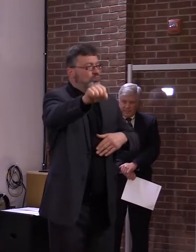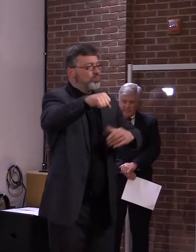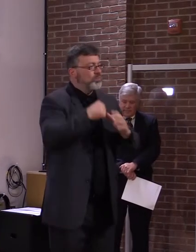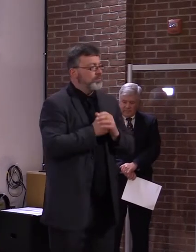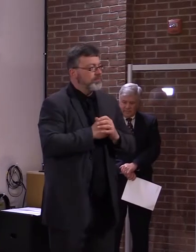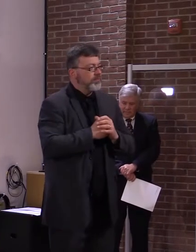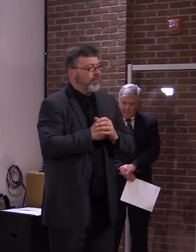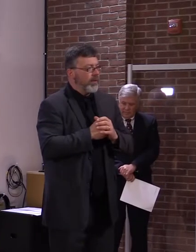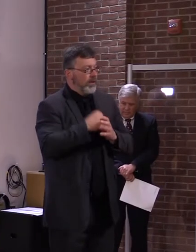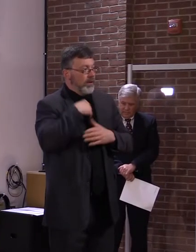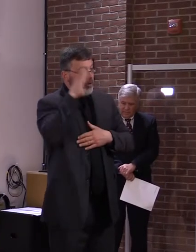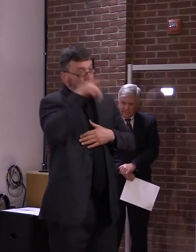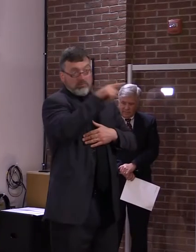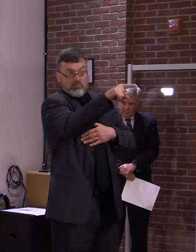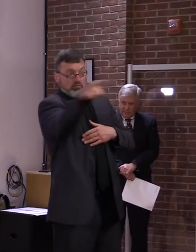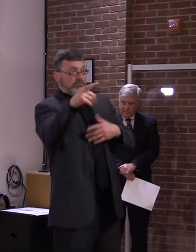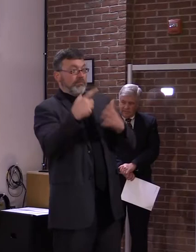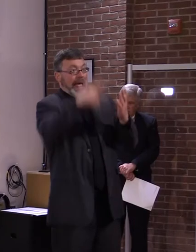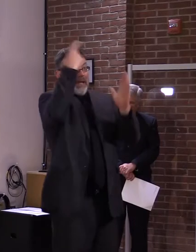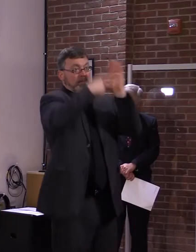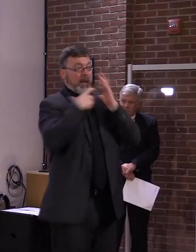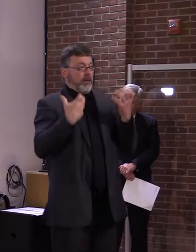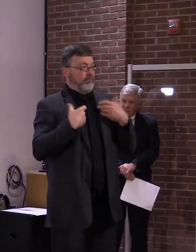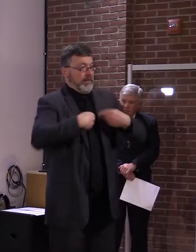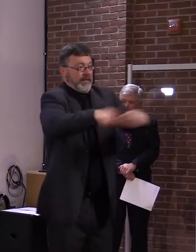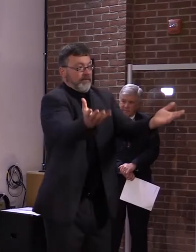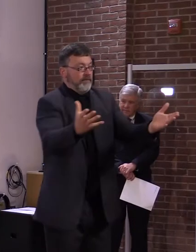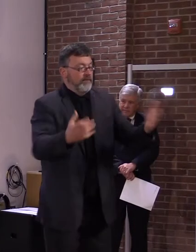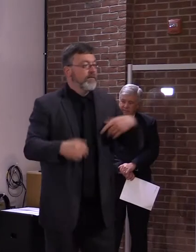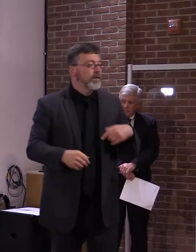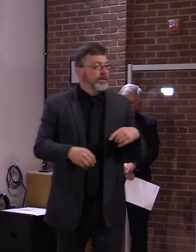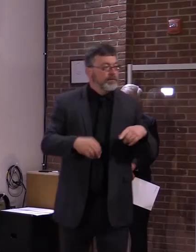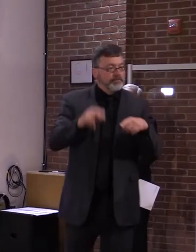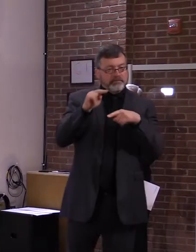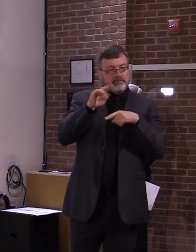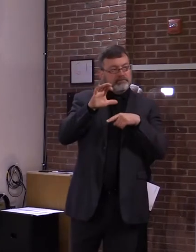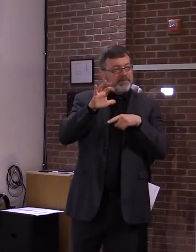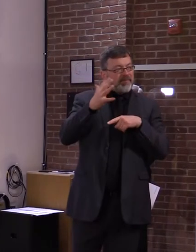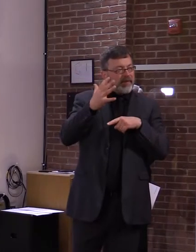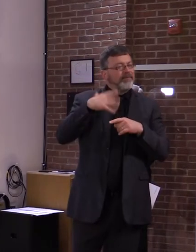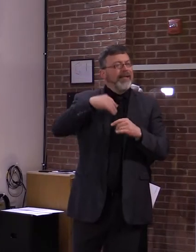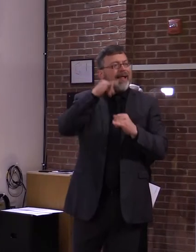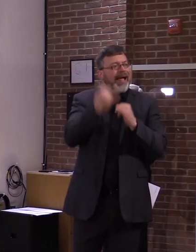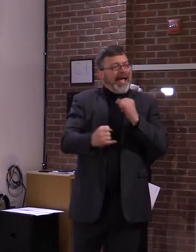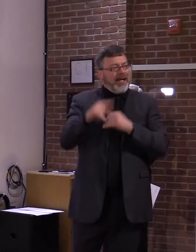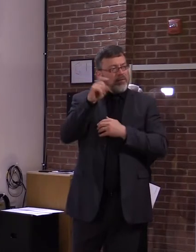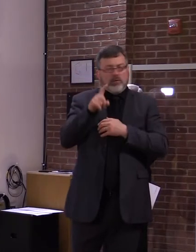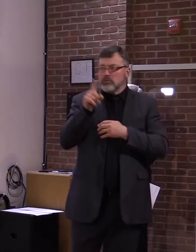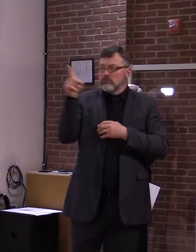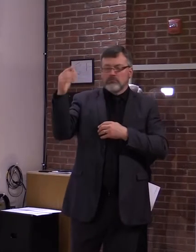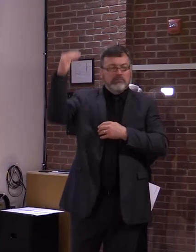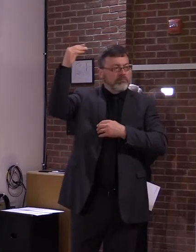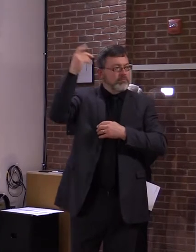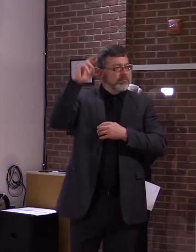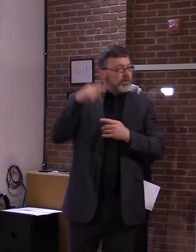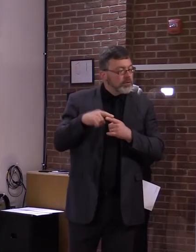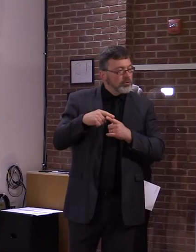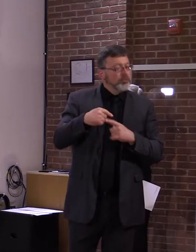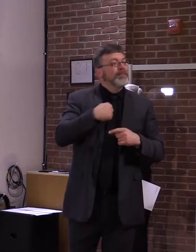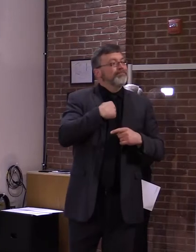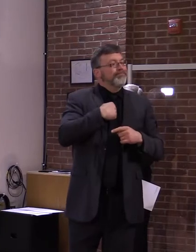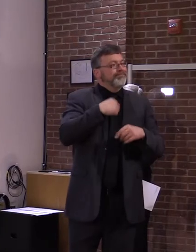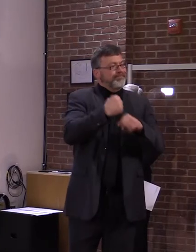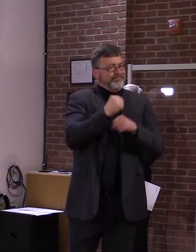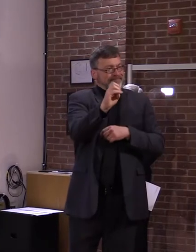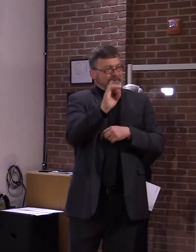Lastly, medical question. I got an email asking if there is any harm in getting